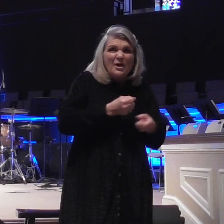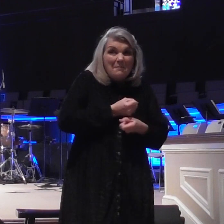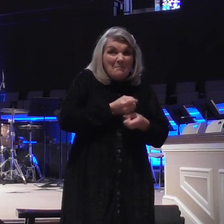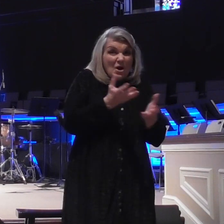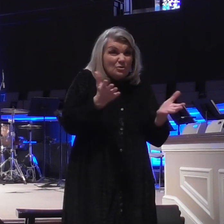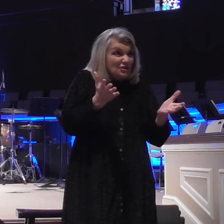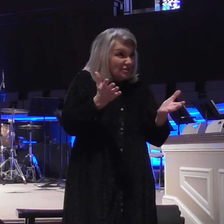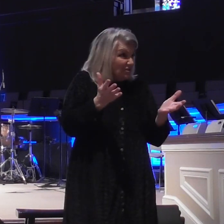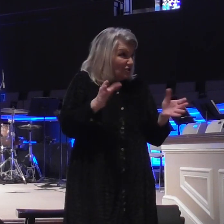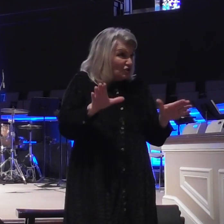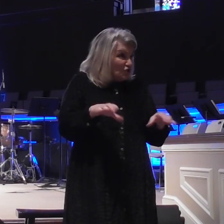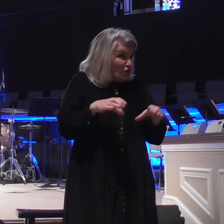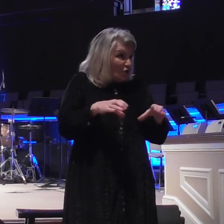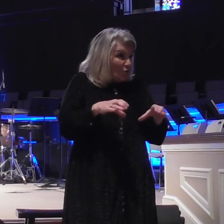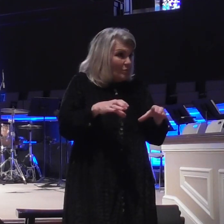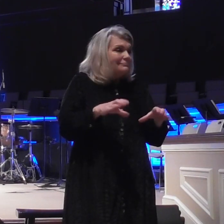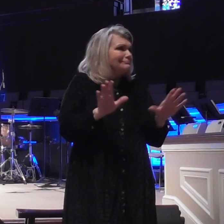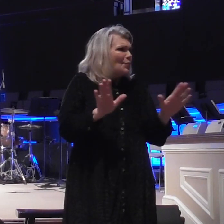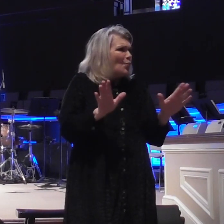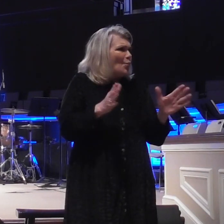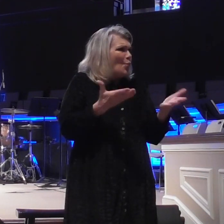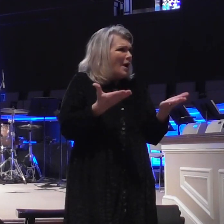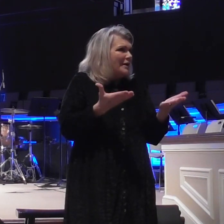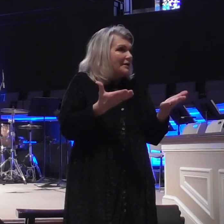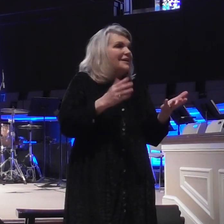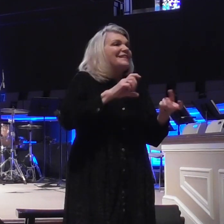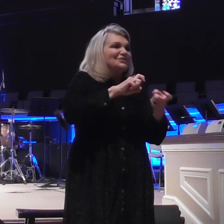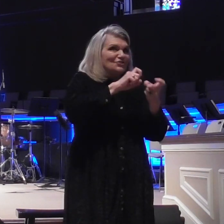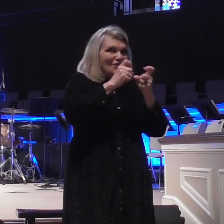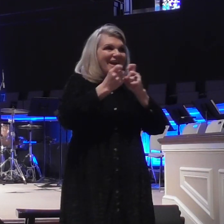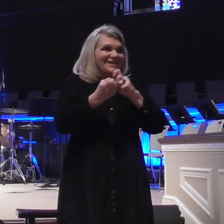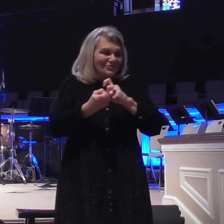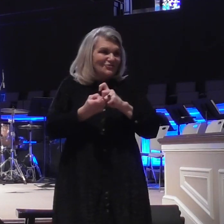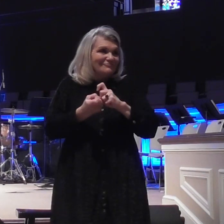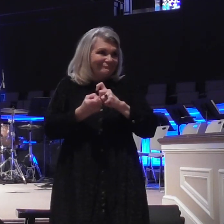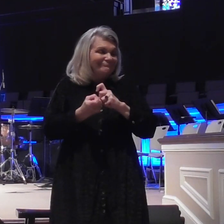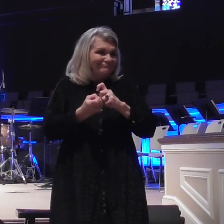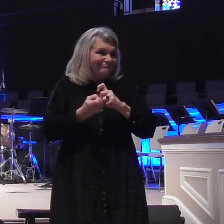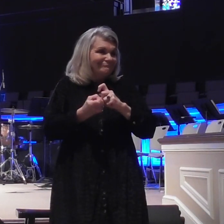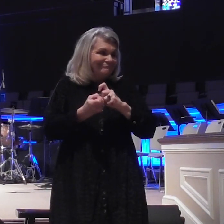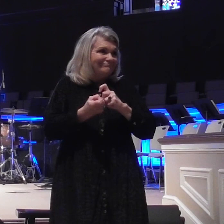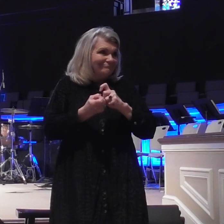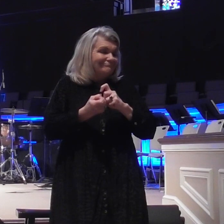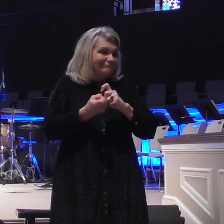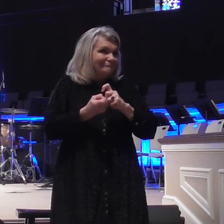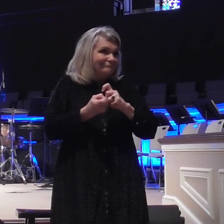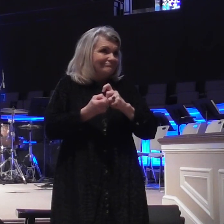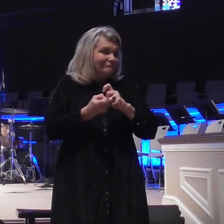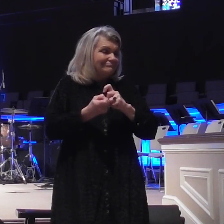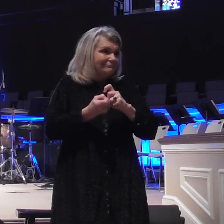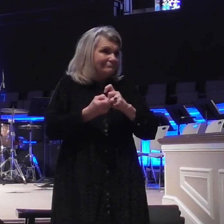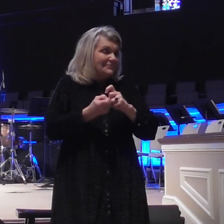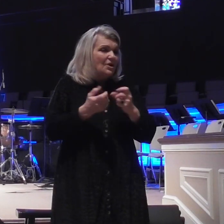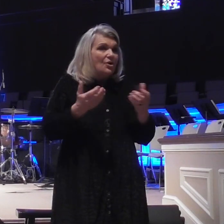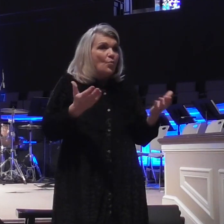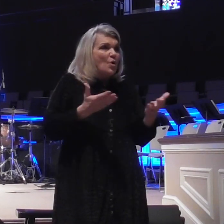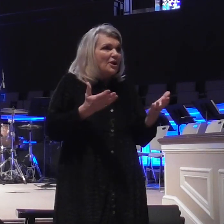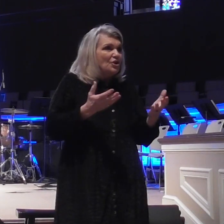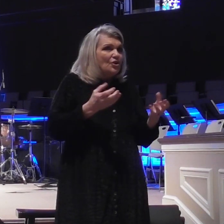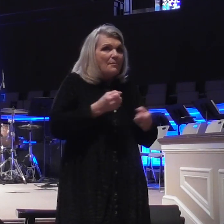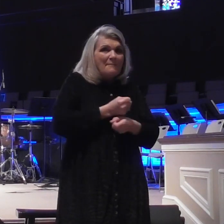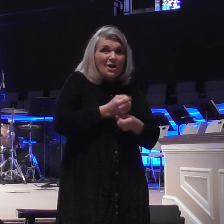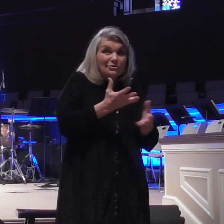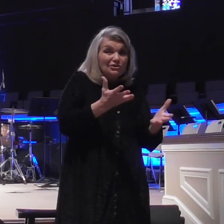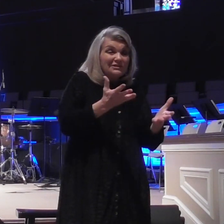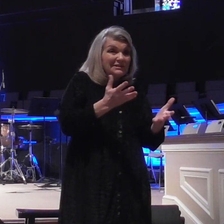will change, okay? They'll change. The other thing that's different about emotions is what do these emotions mean?